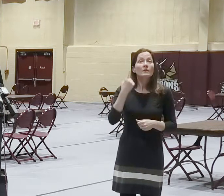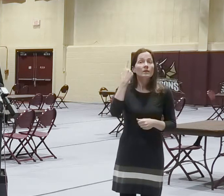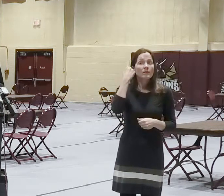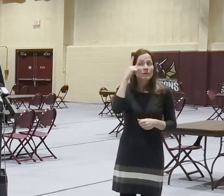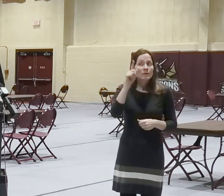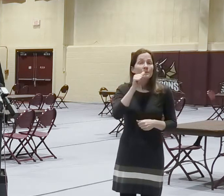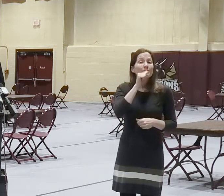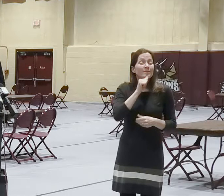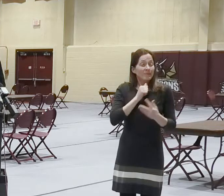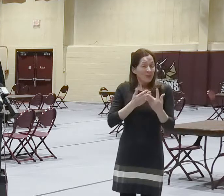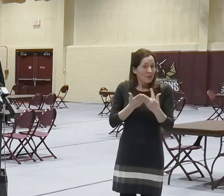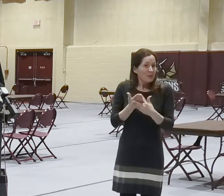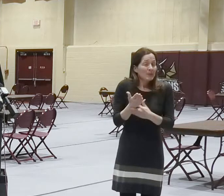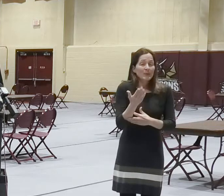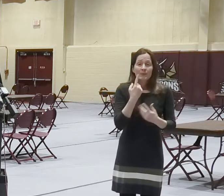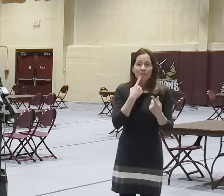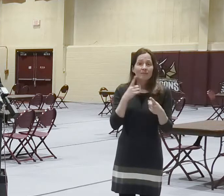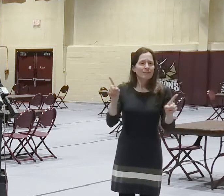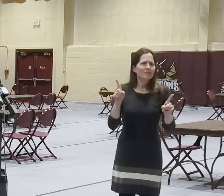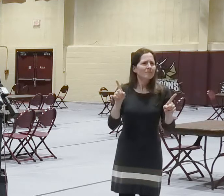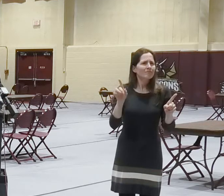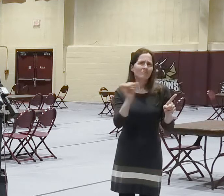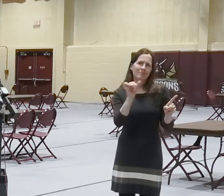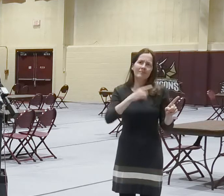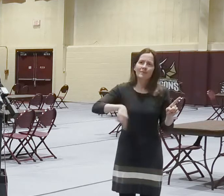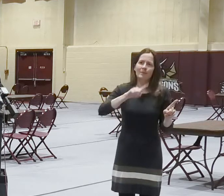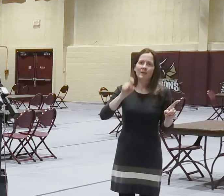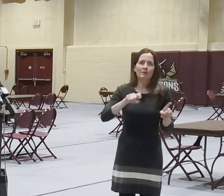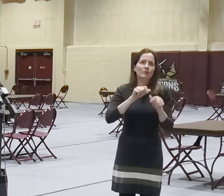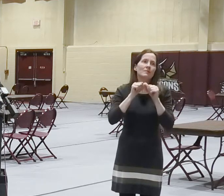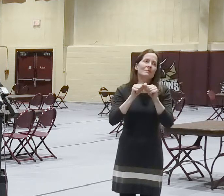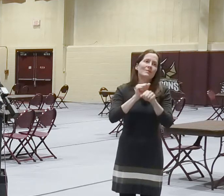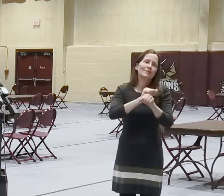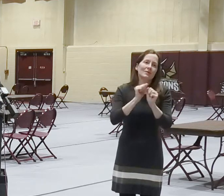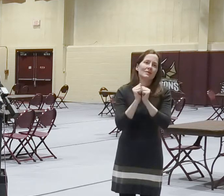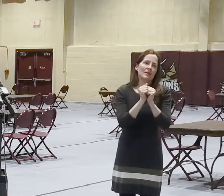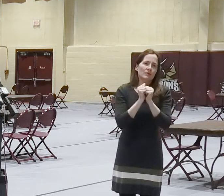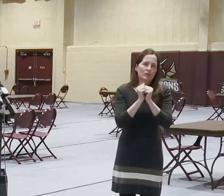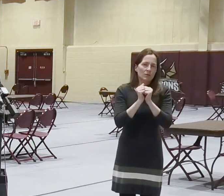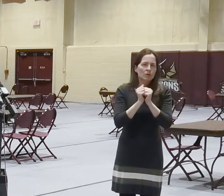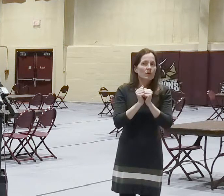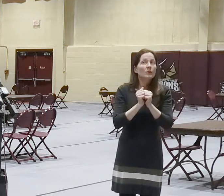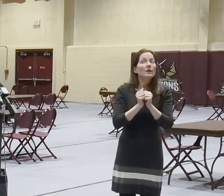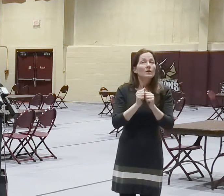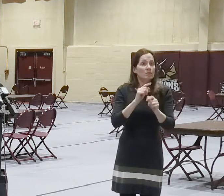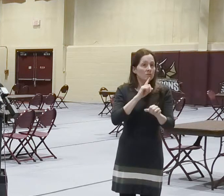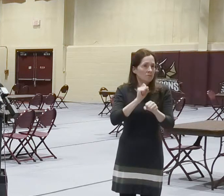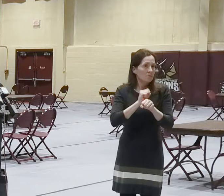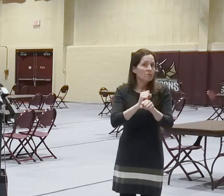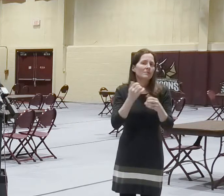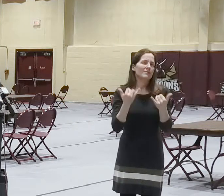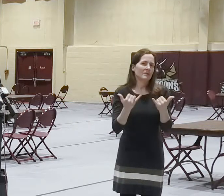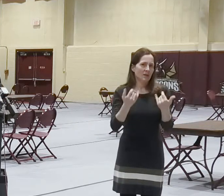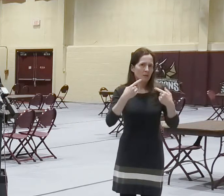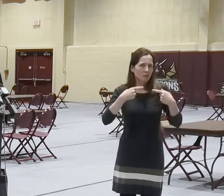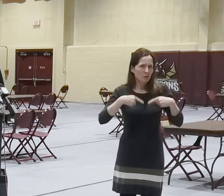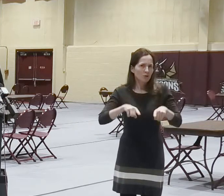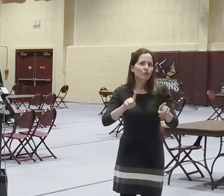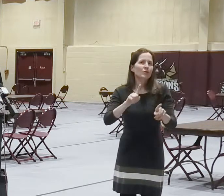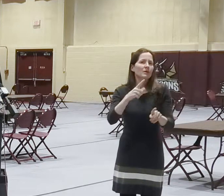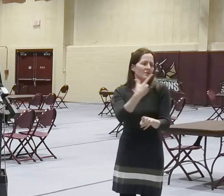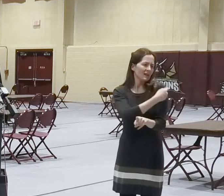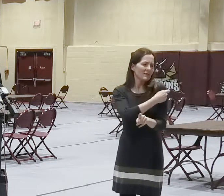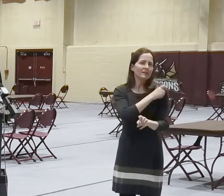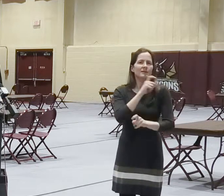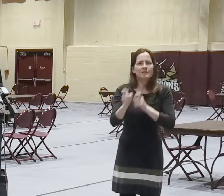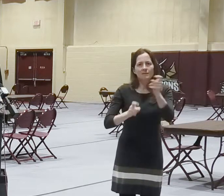keep working together, especially during this vaccine rollout. Today, I